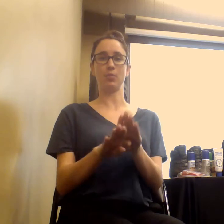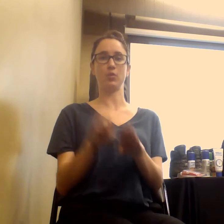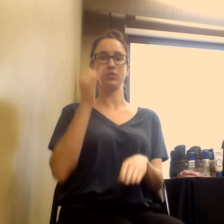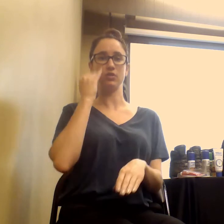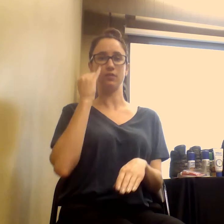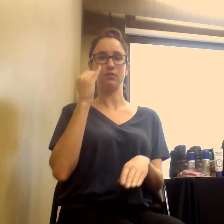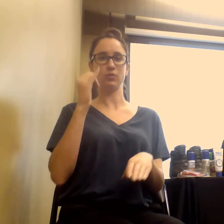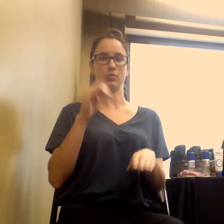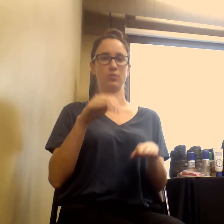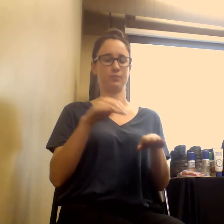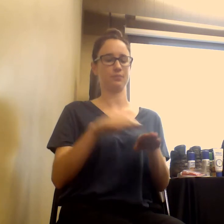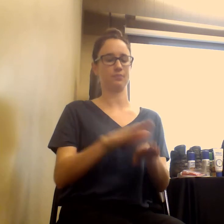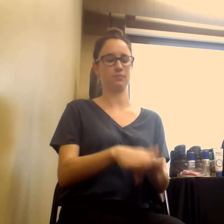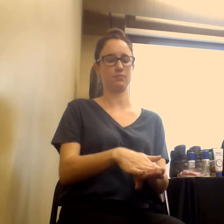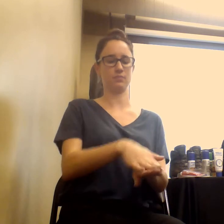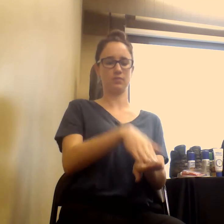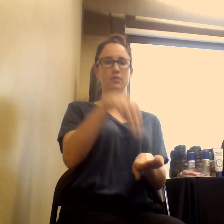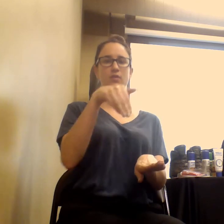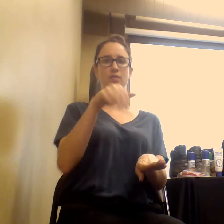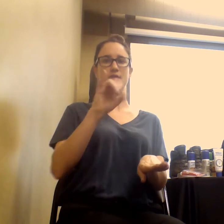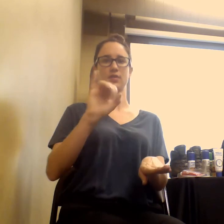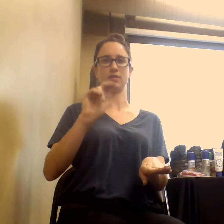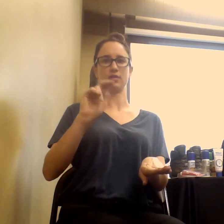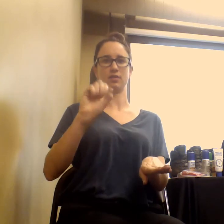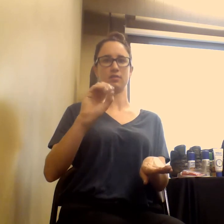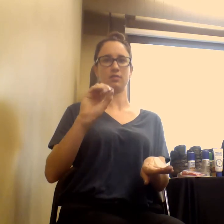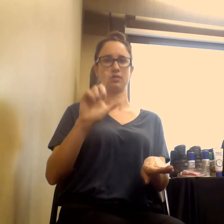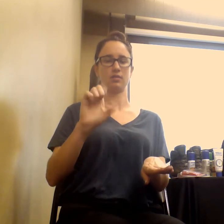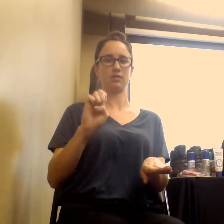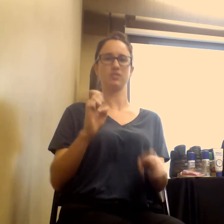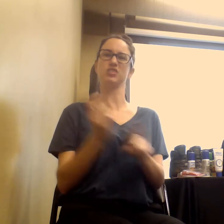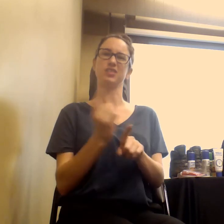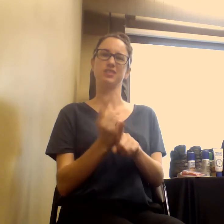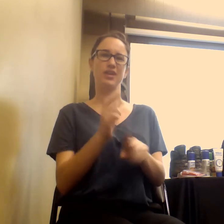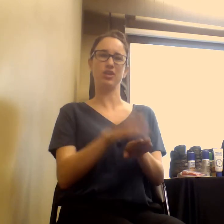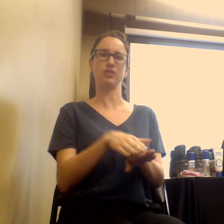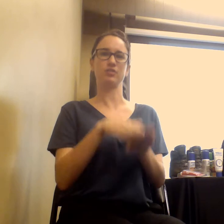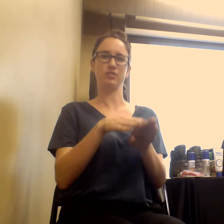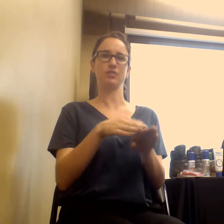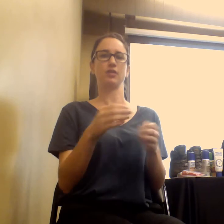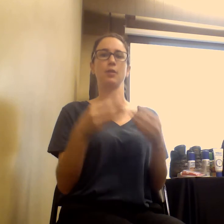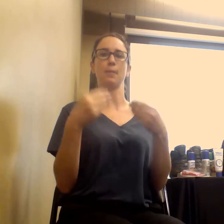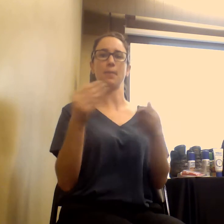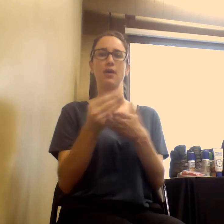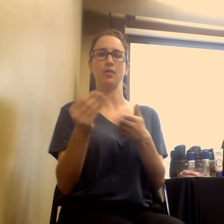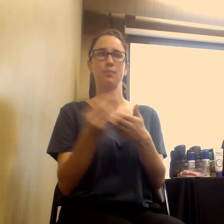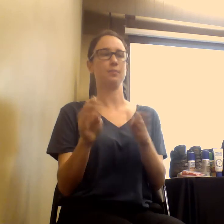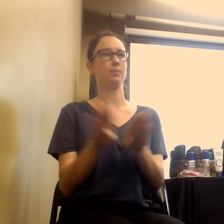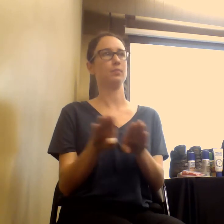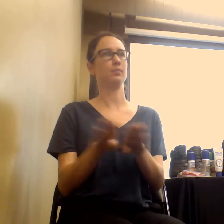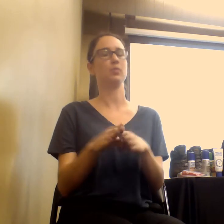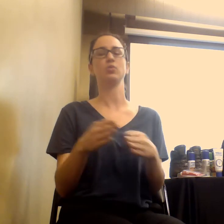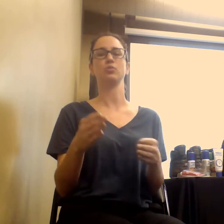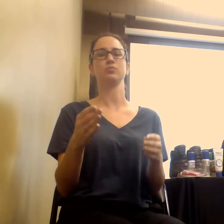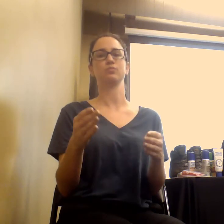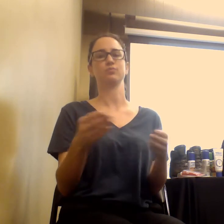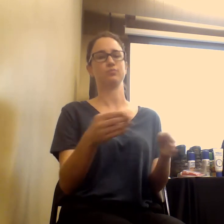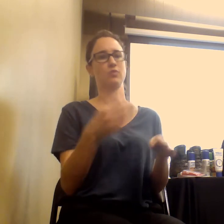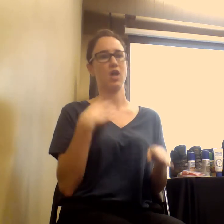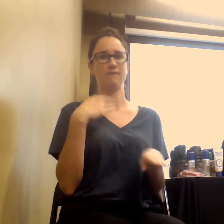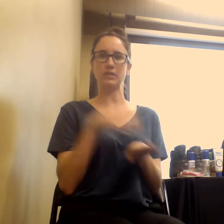of their insoles, what they come with, standard, they're pretty floppy. Yeah, it's pretty flimsy. And if I'm going to be hiking